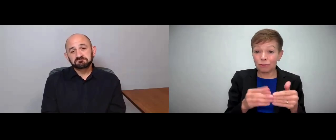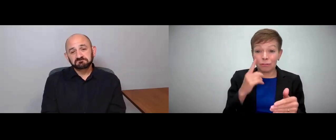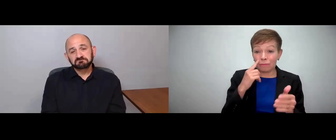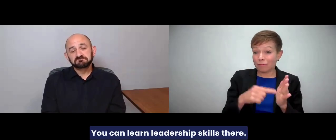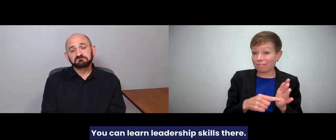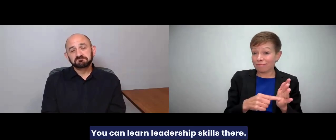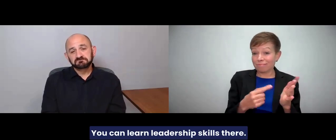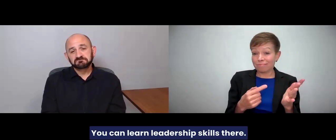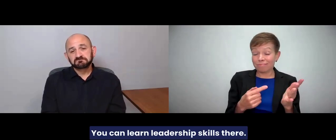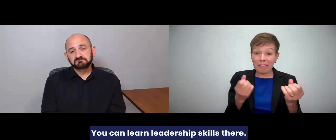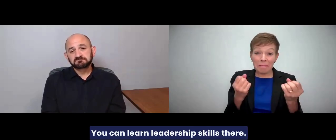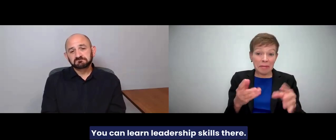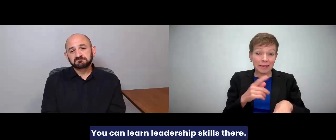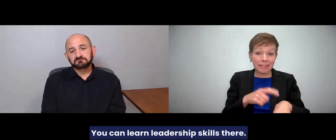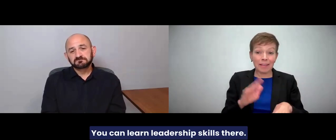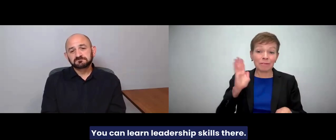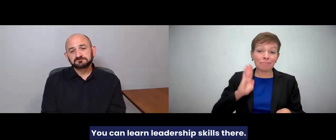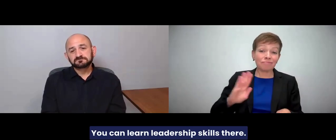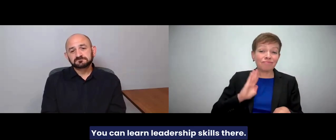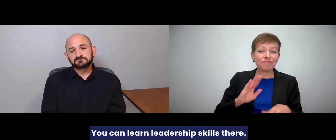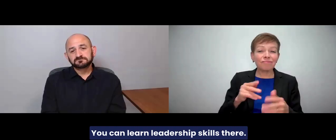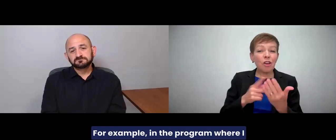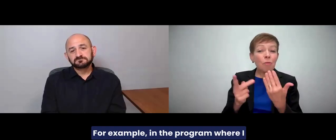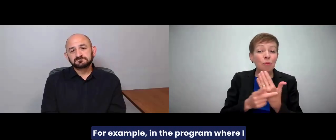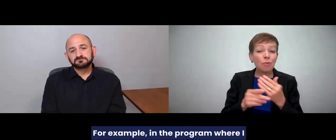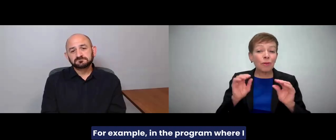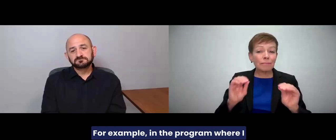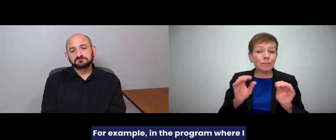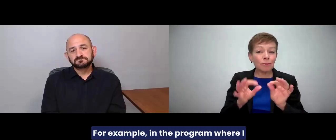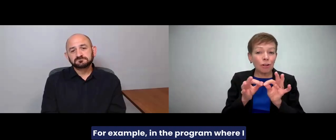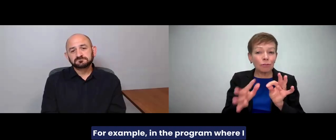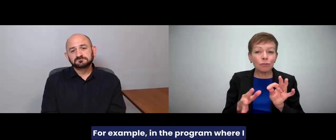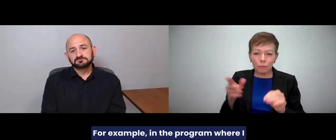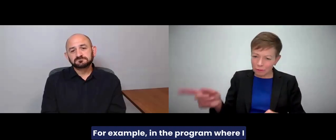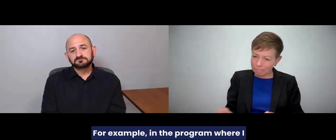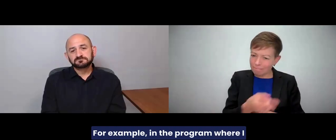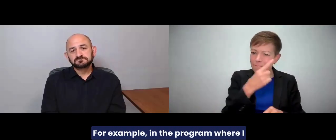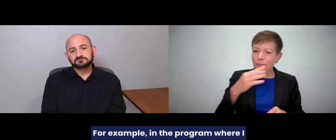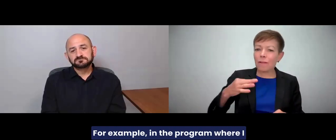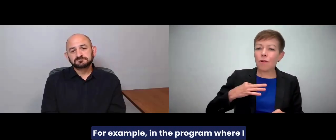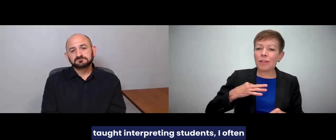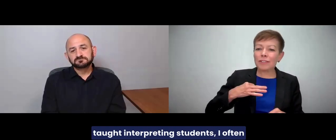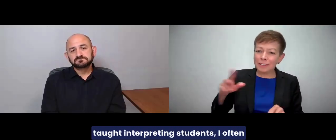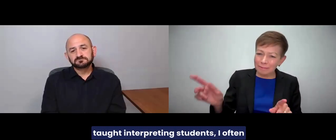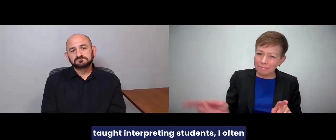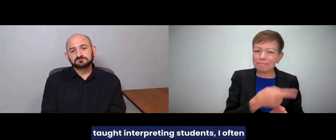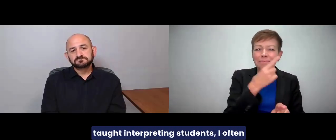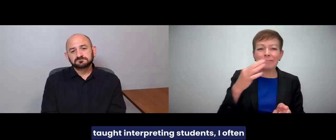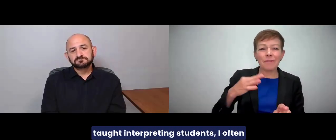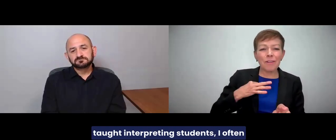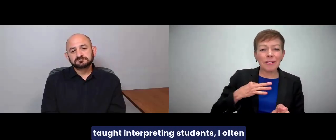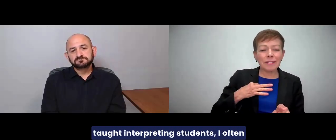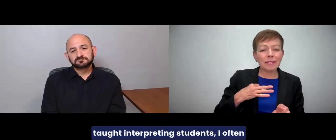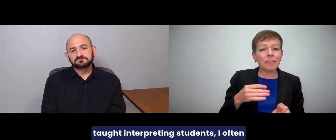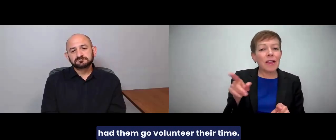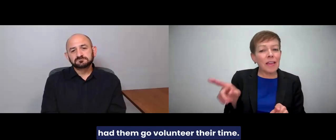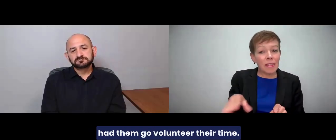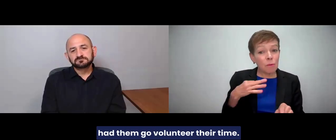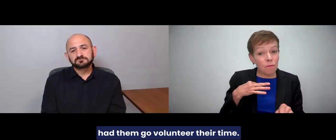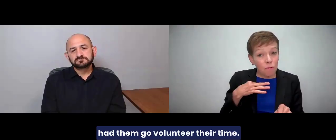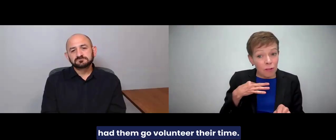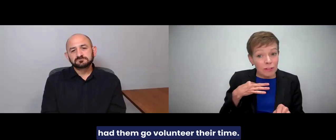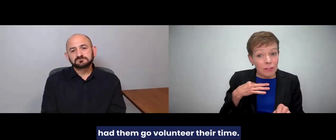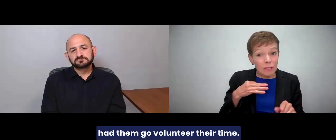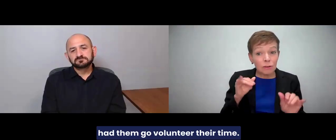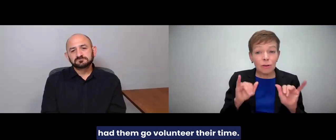organizations. You can learn leadership skills there. For example, in the program where I taught interpreting students, I often had